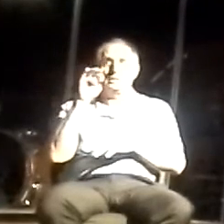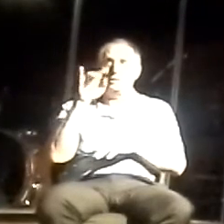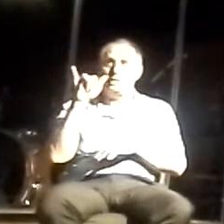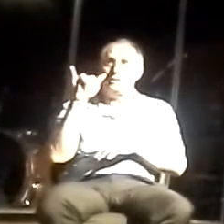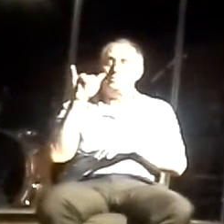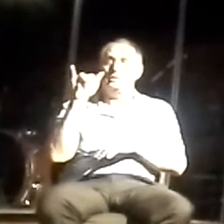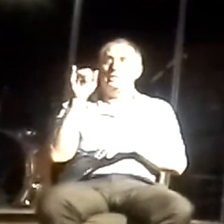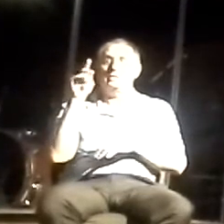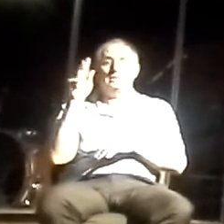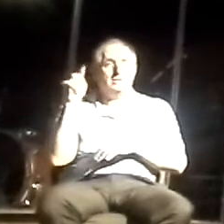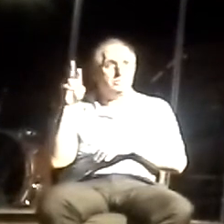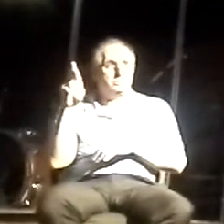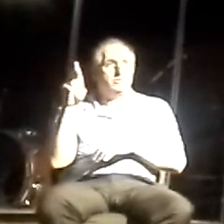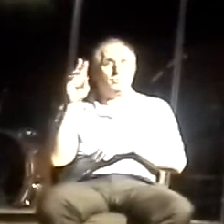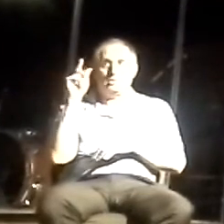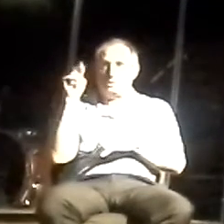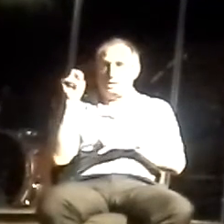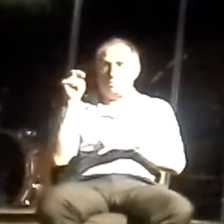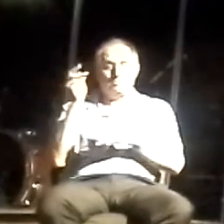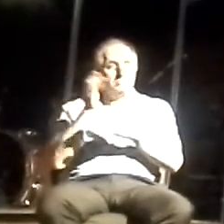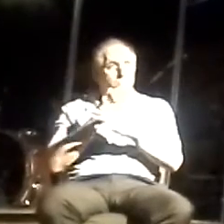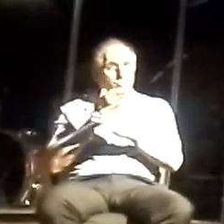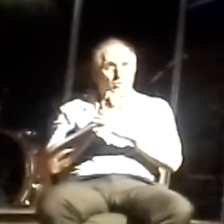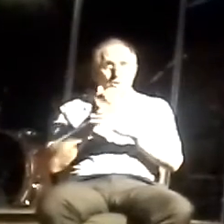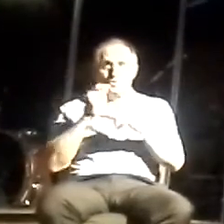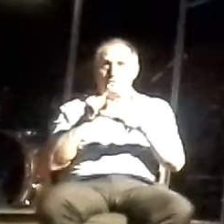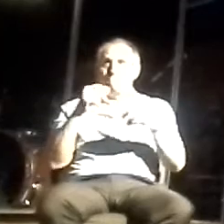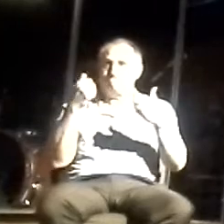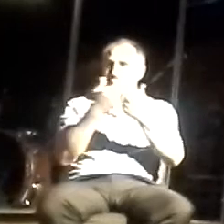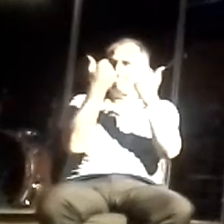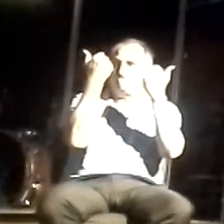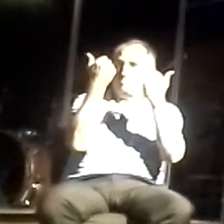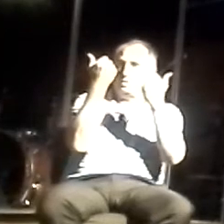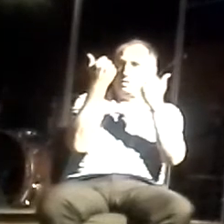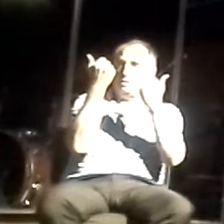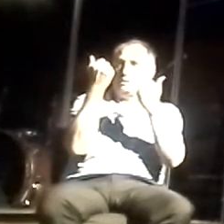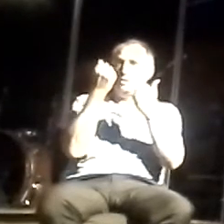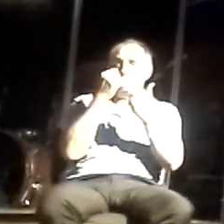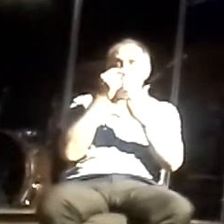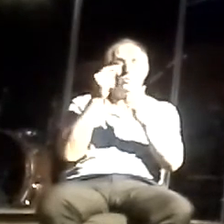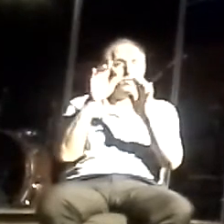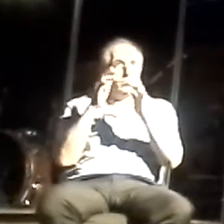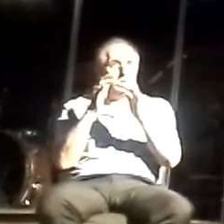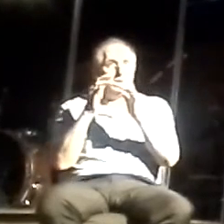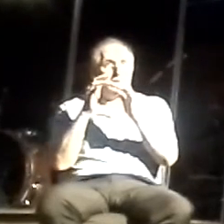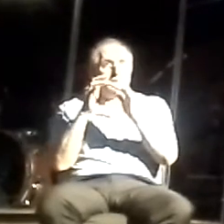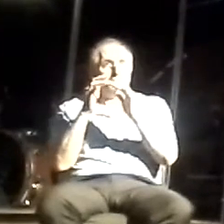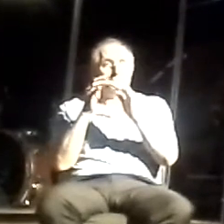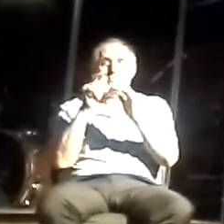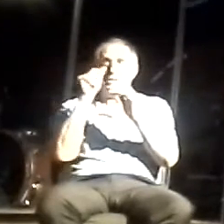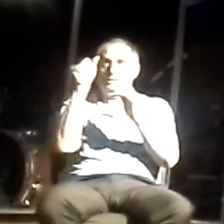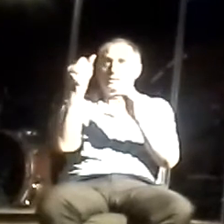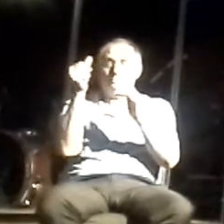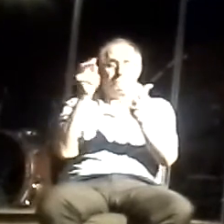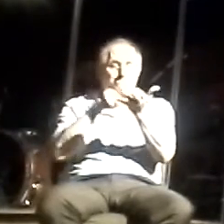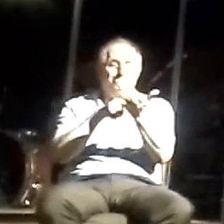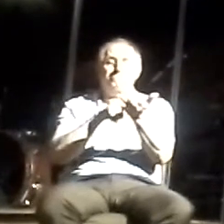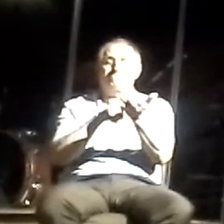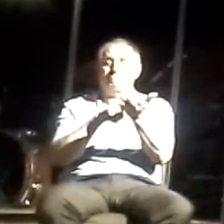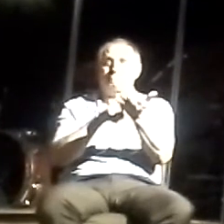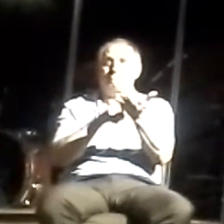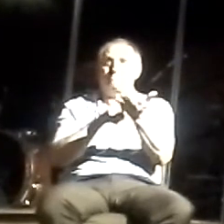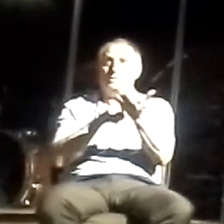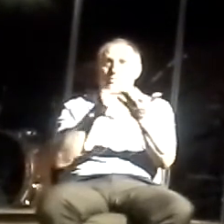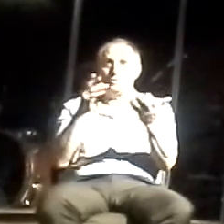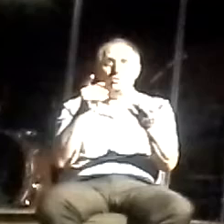and Pastor Dan will be sharing during the challenge. So if you go online, click on the banner, get signed up for the challenge.